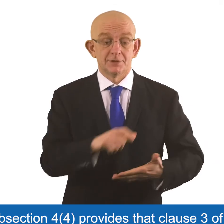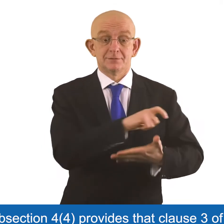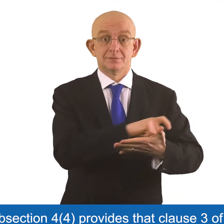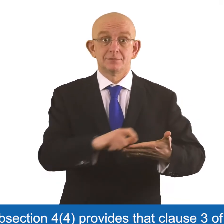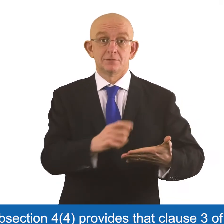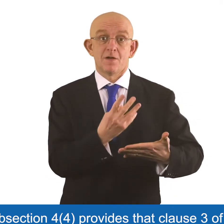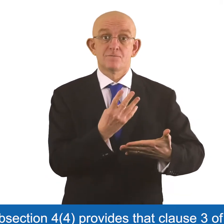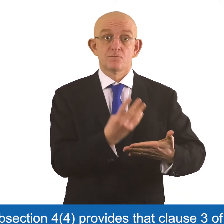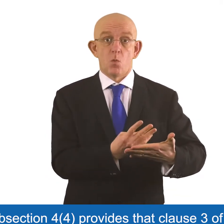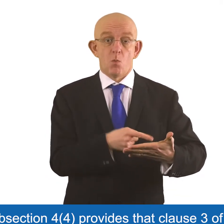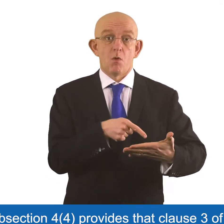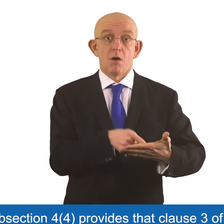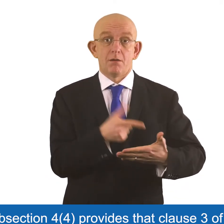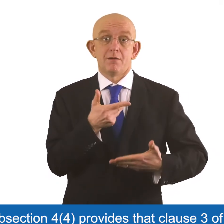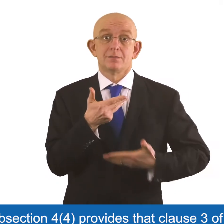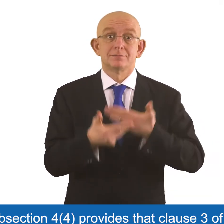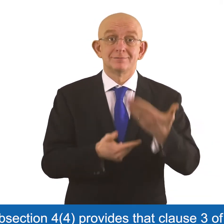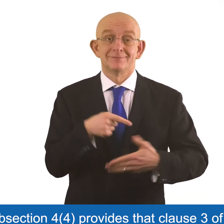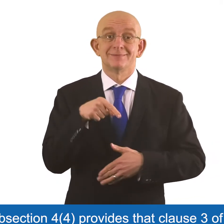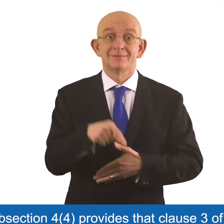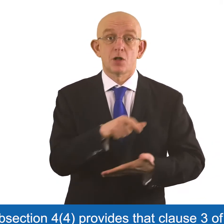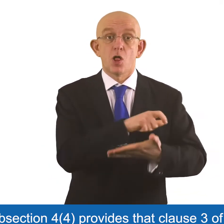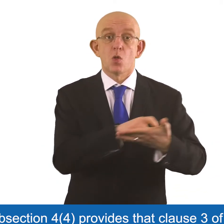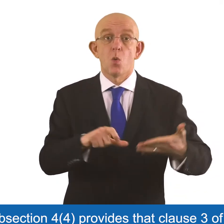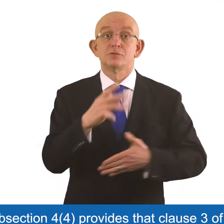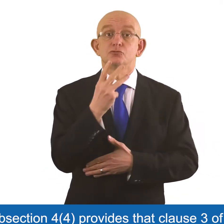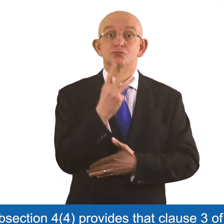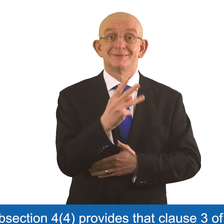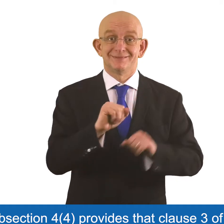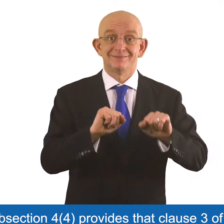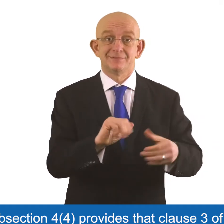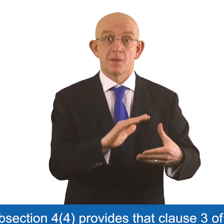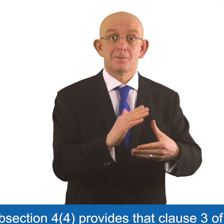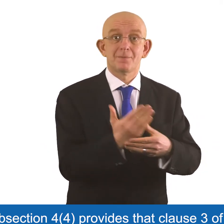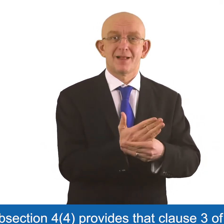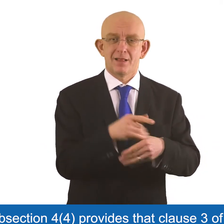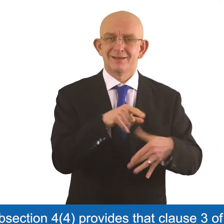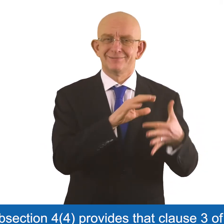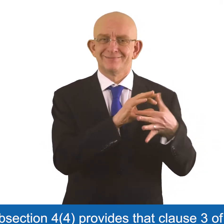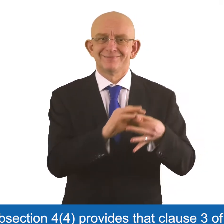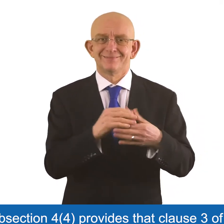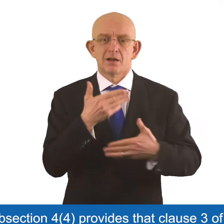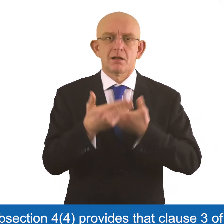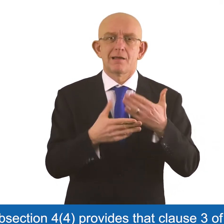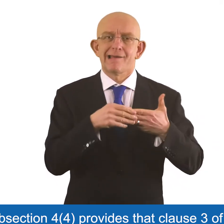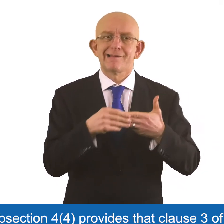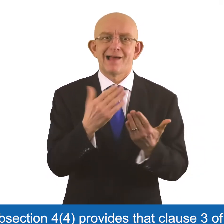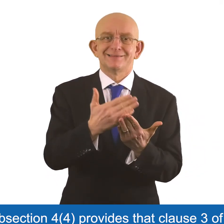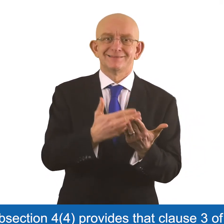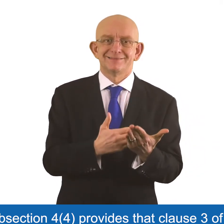40. Subsection 4, open brackets 4, close brackets, provides that Clause 3 of the bill, open brackets, guidance